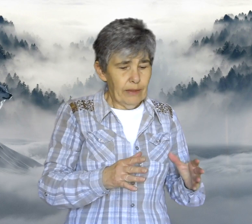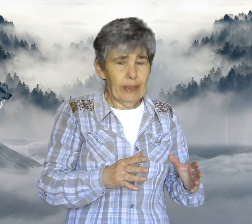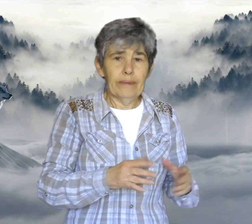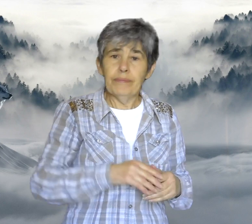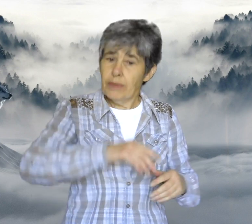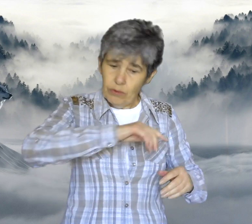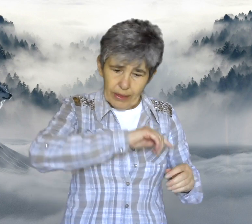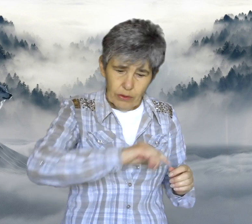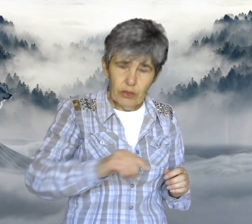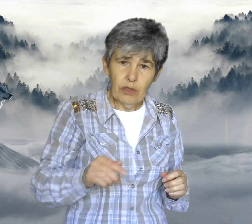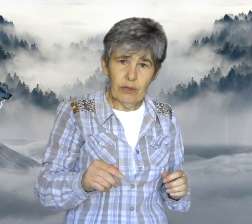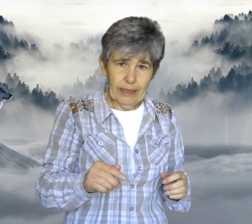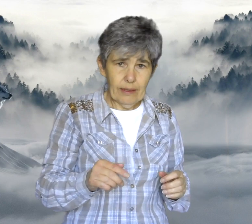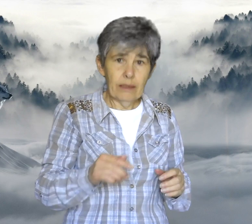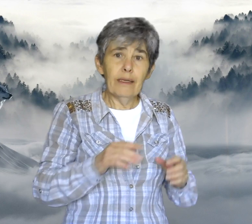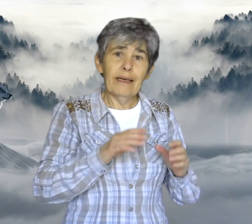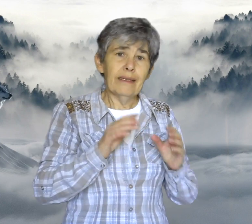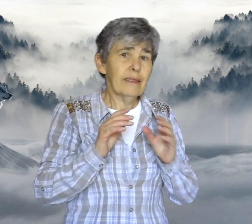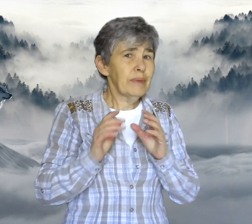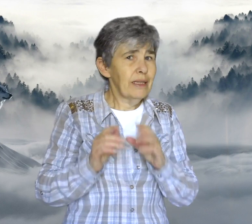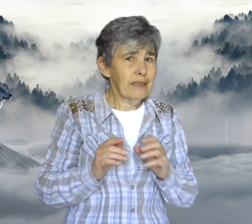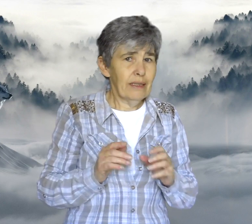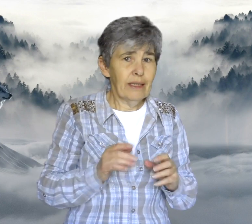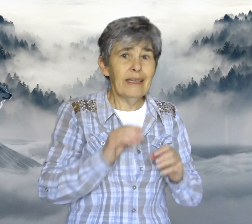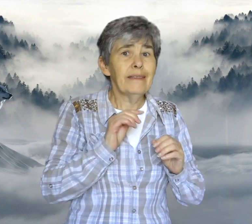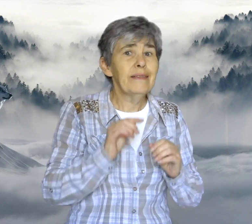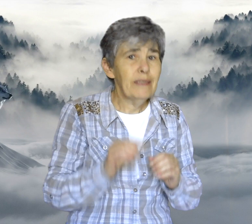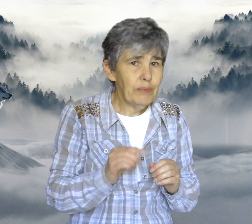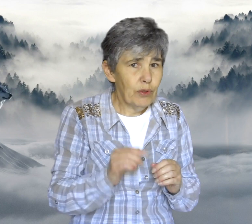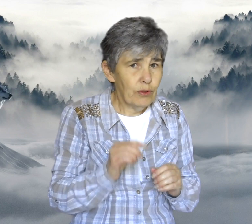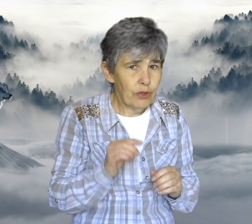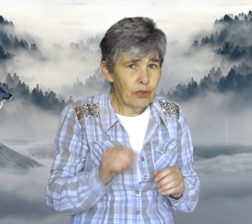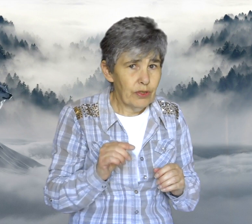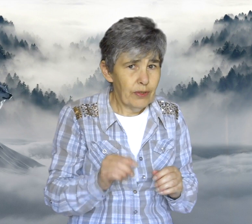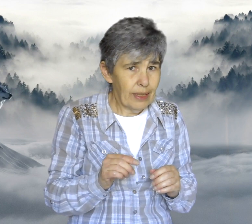Anyway, it ran across the grass, except I said, it tiptoed across the grass.